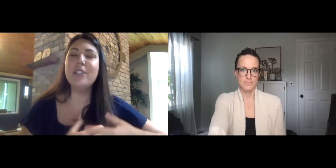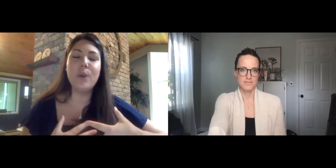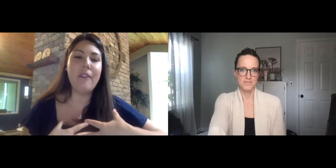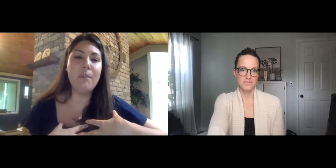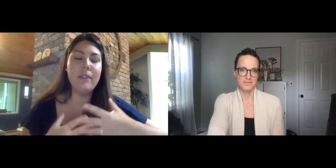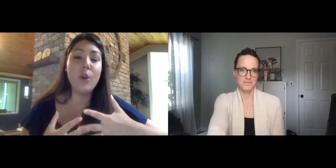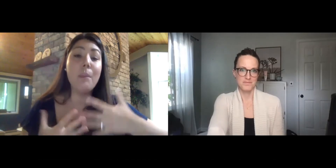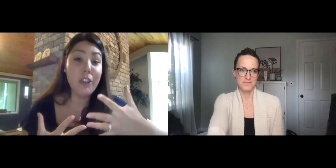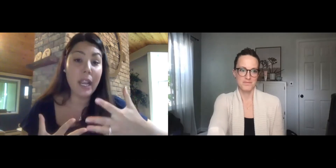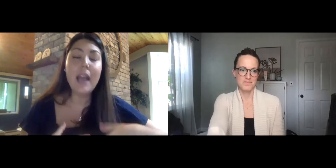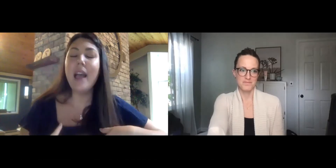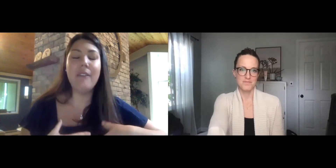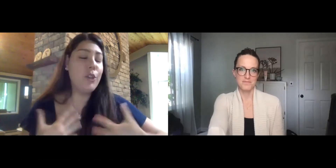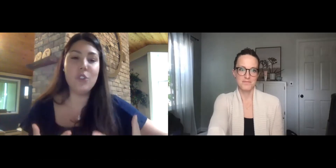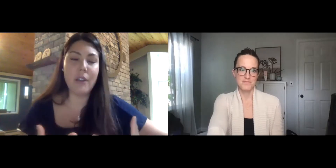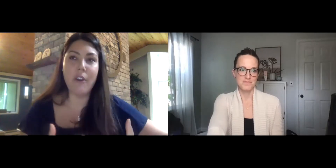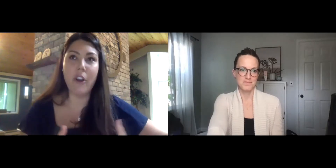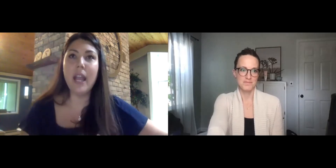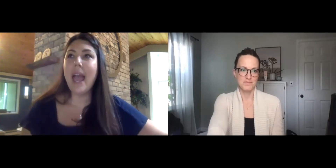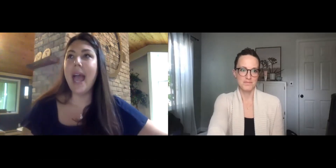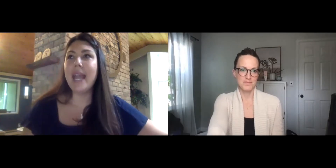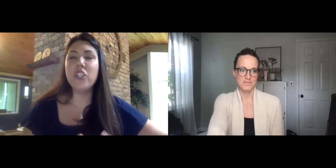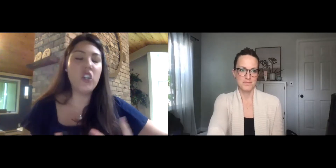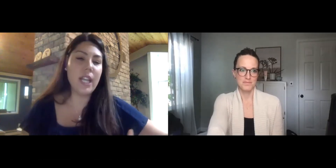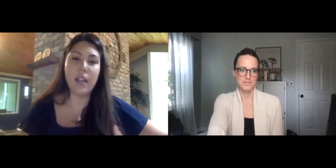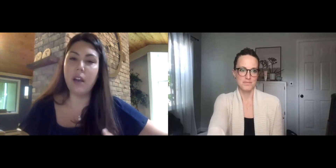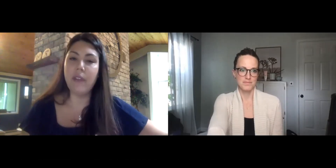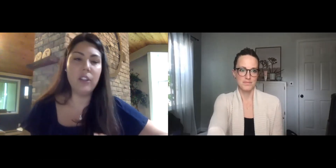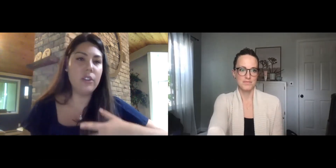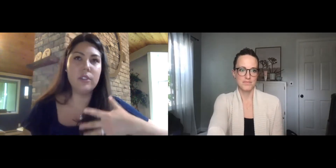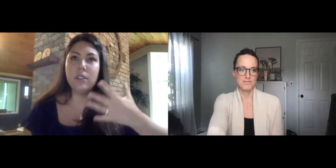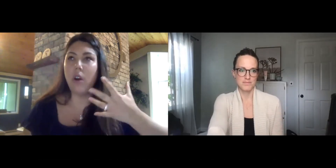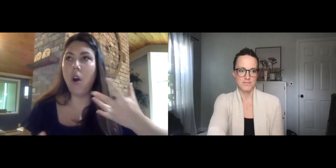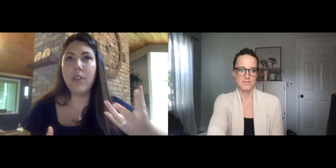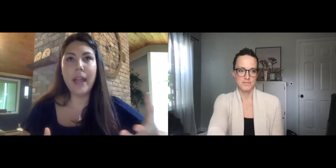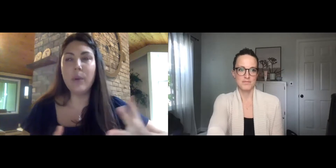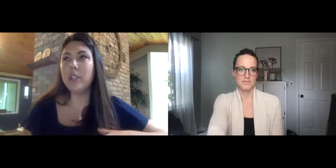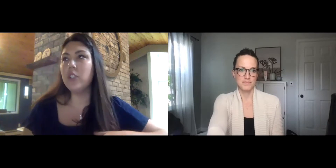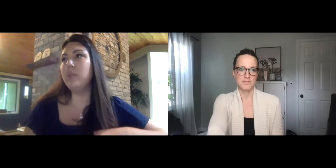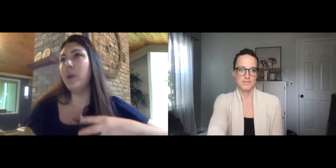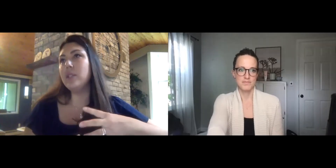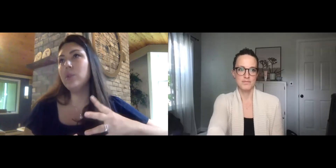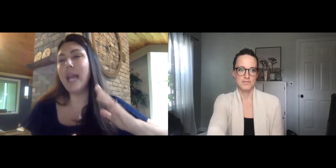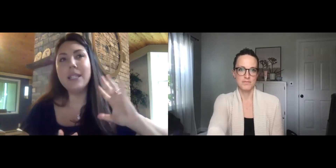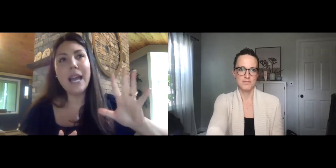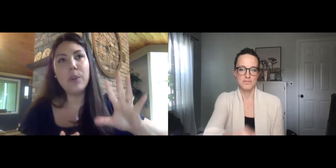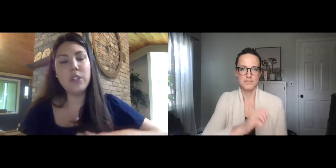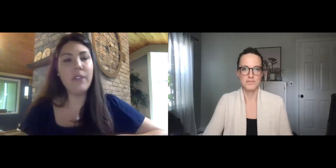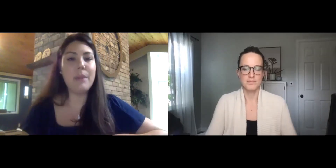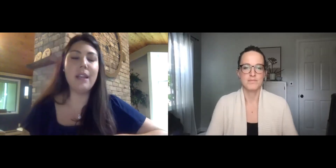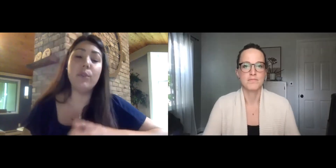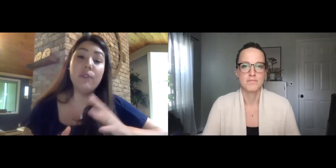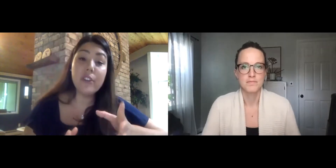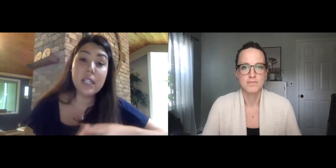So I do. Even though I'm hearing, I have a huge deaf heart. And I just couldn't get enough. I learned all the language. I went to Gallaudet, which is